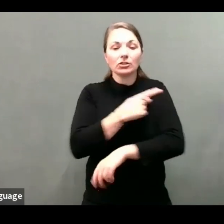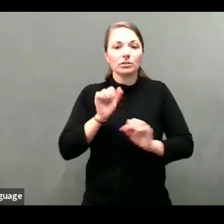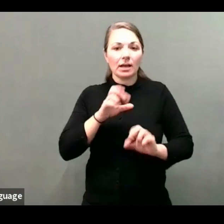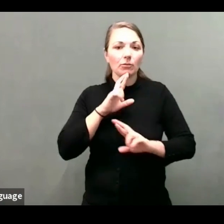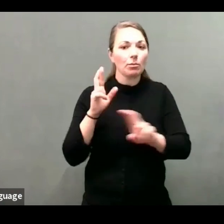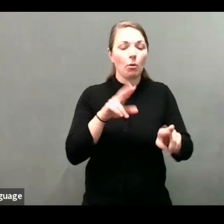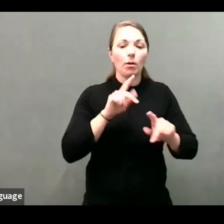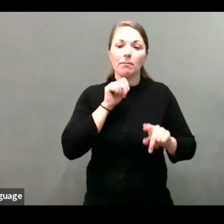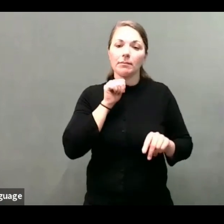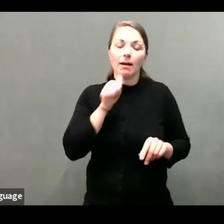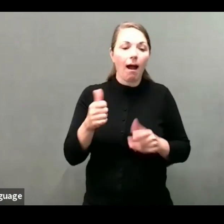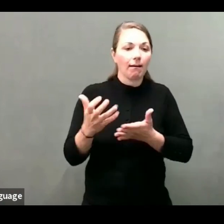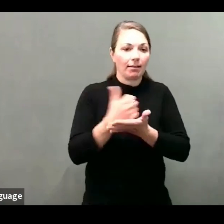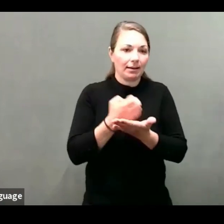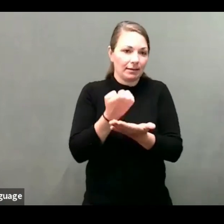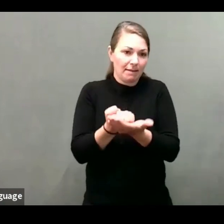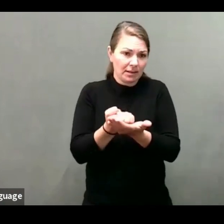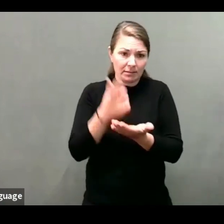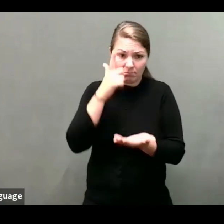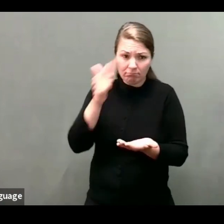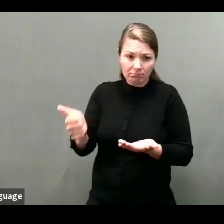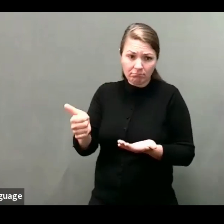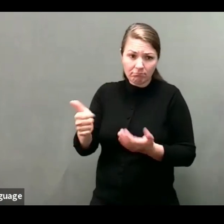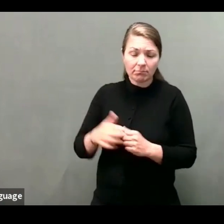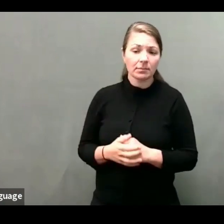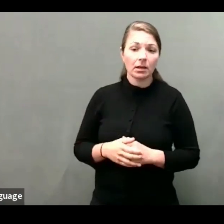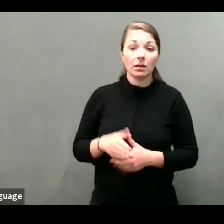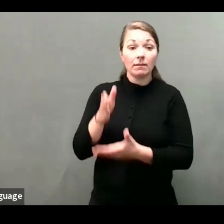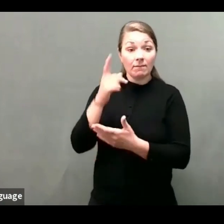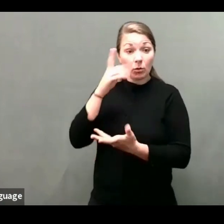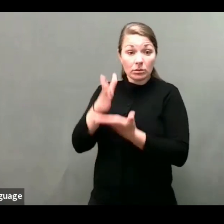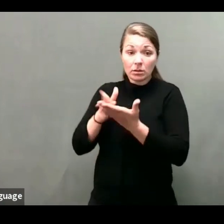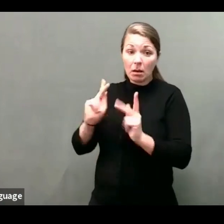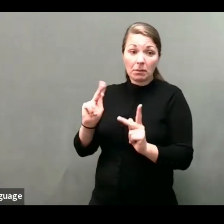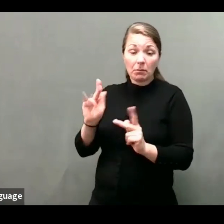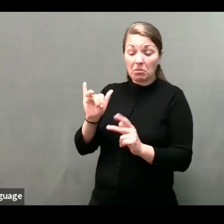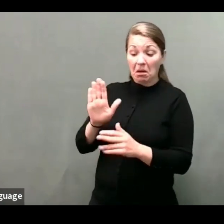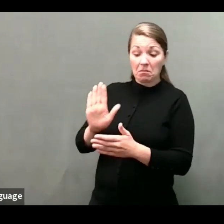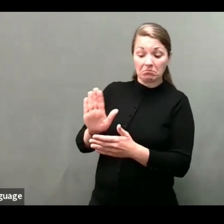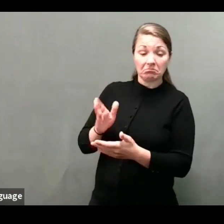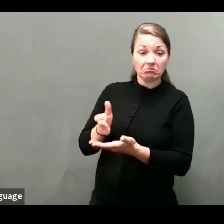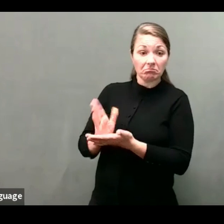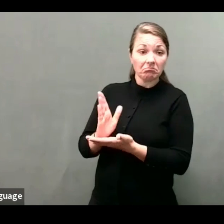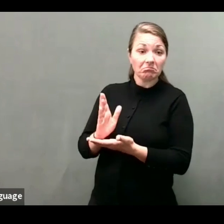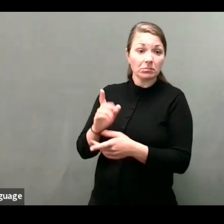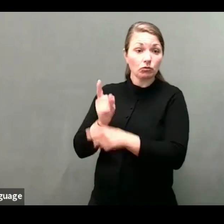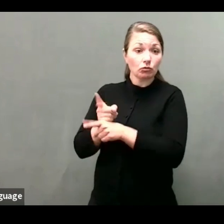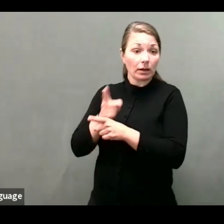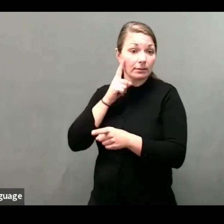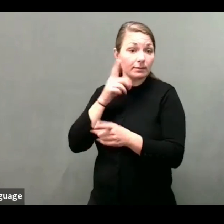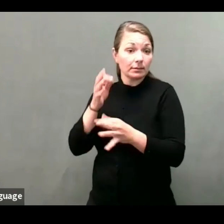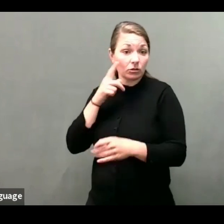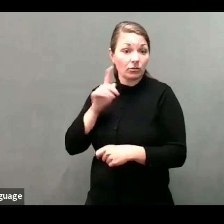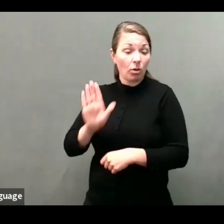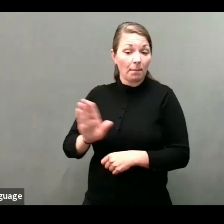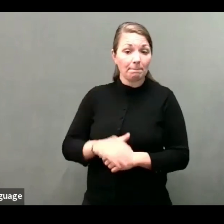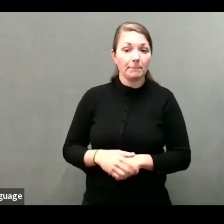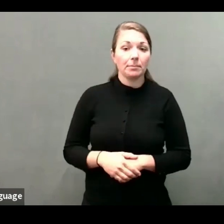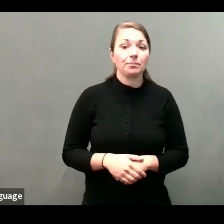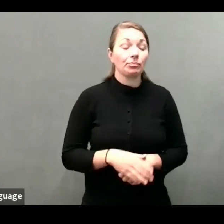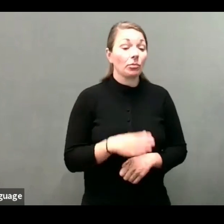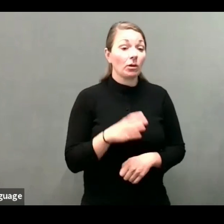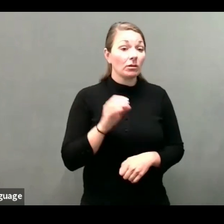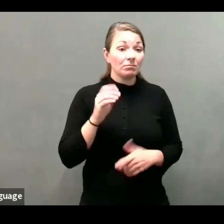that they should be able to make a choice on. And for some folks, that will be the right choice for them. And then there's also the option not